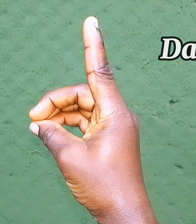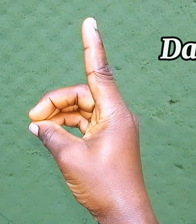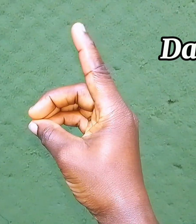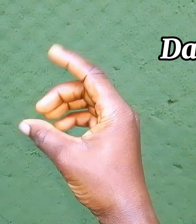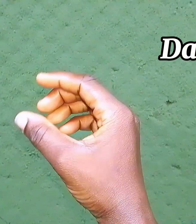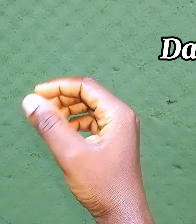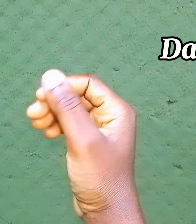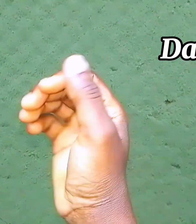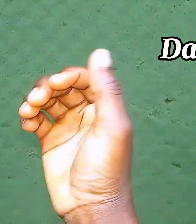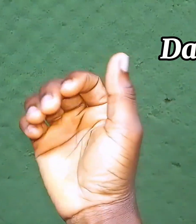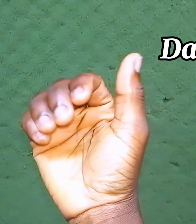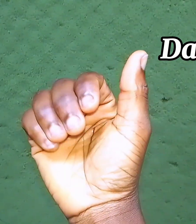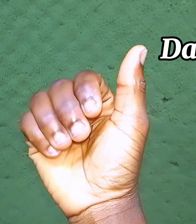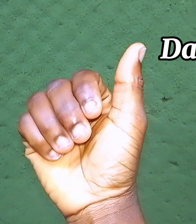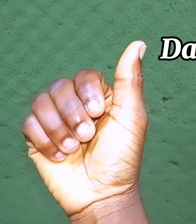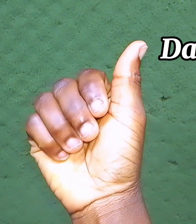10. David.